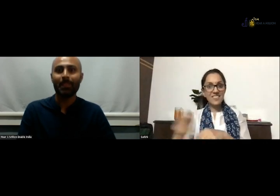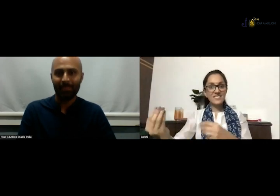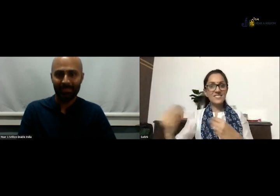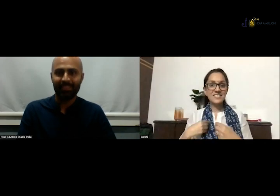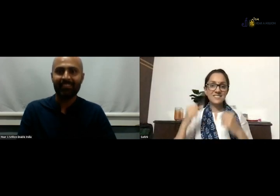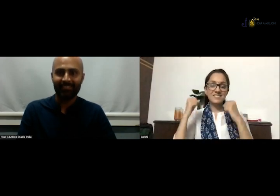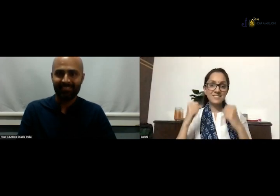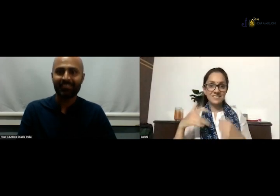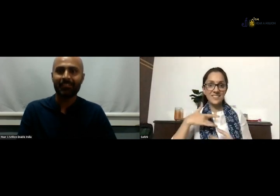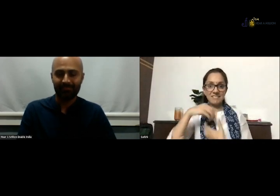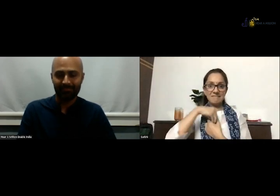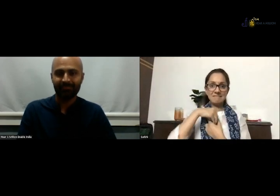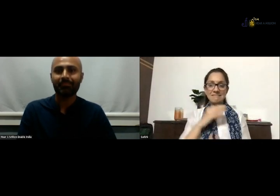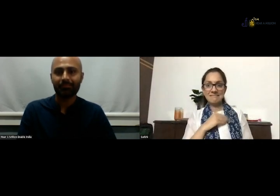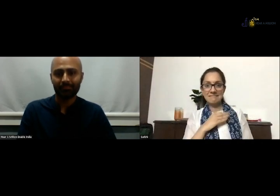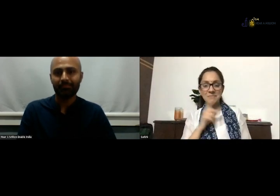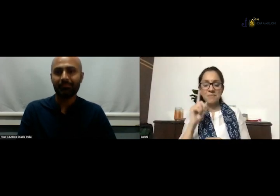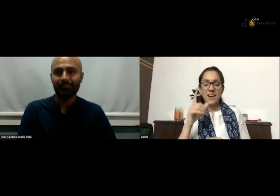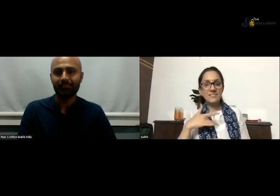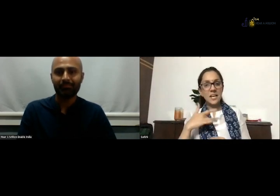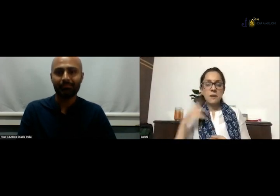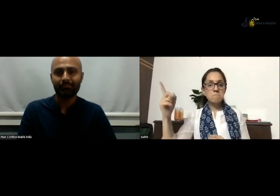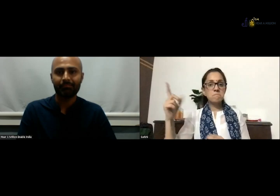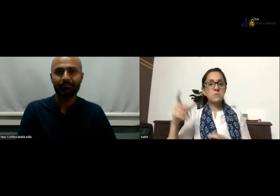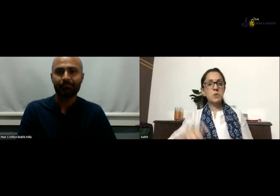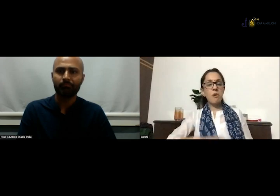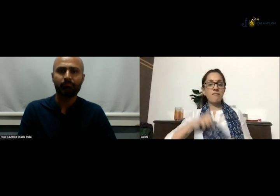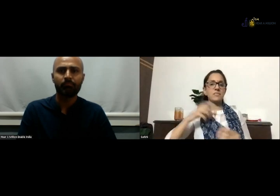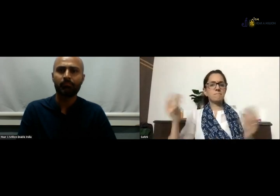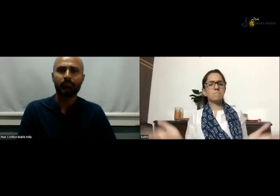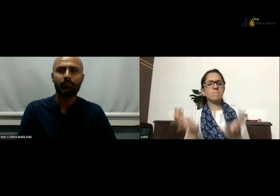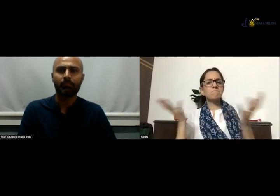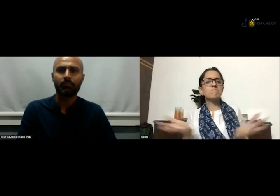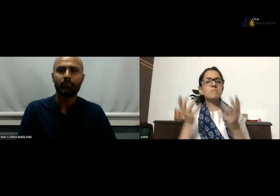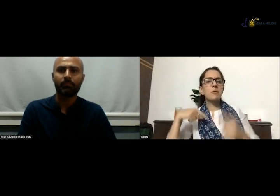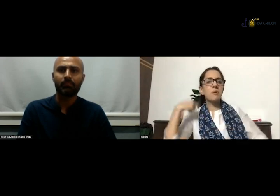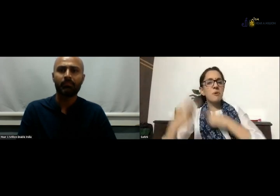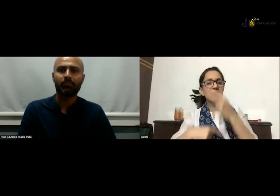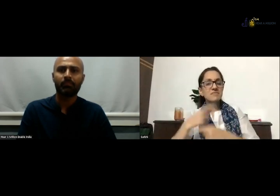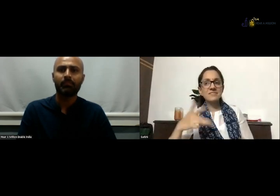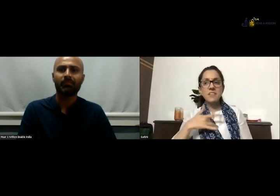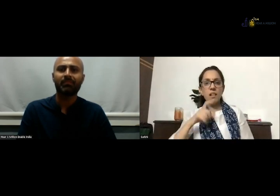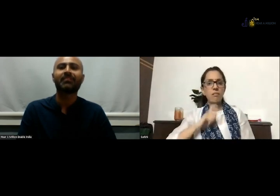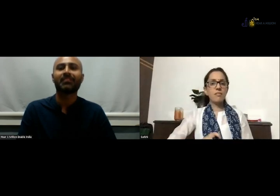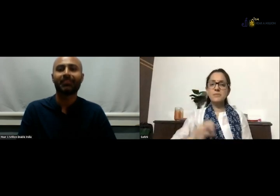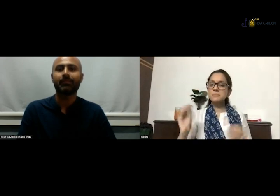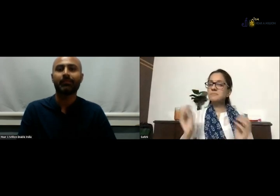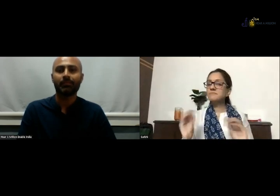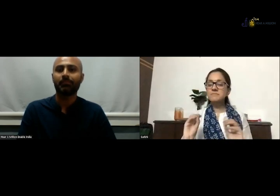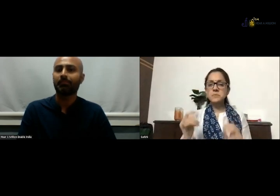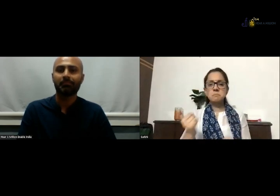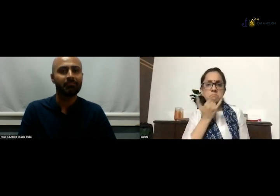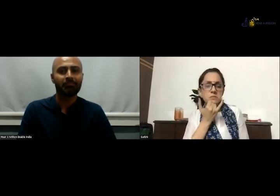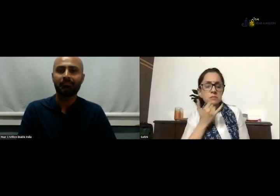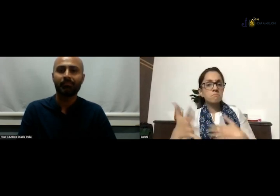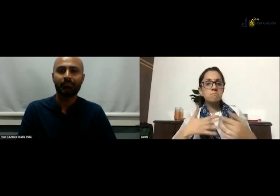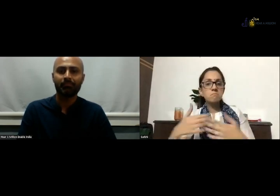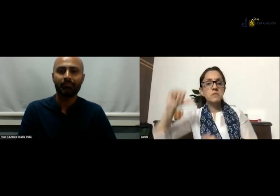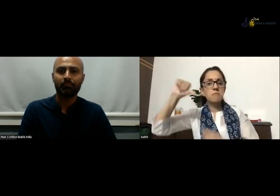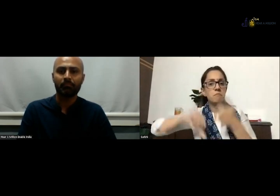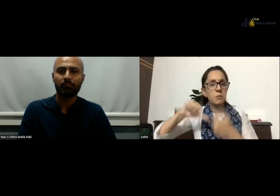first time when I knew that okay, she was a deaf lawyer and first deaf lawyer in India. So she's very confident. She was very